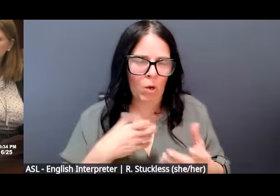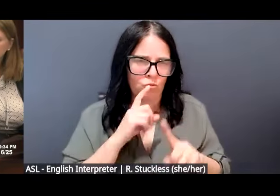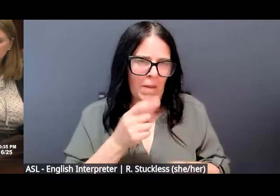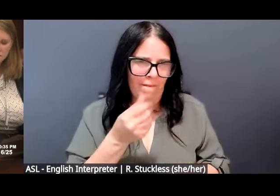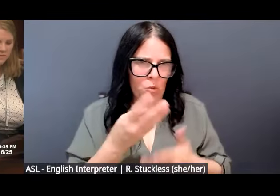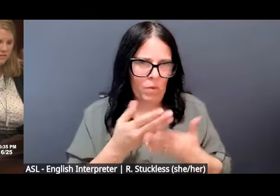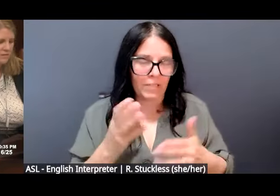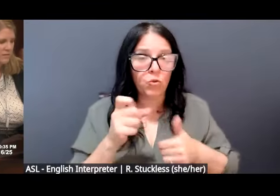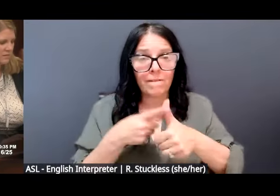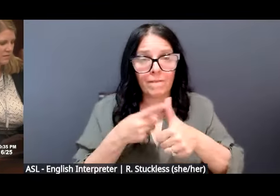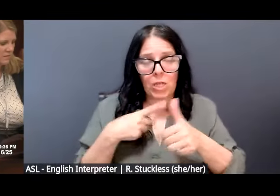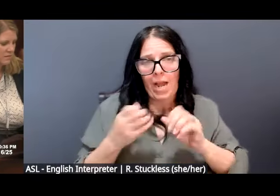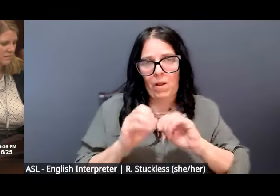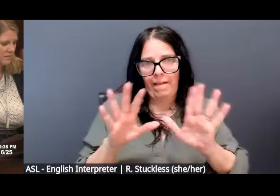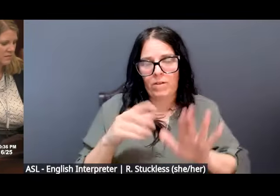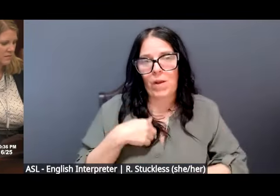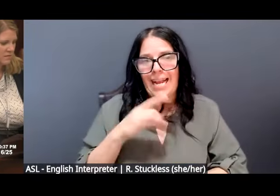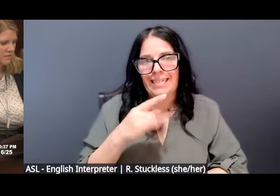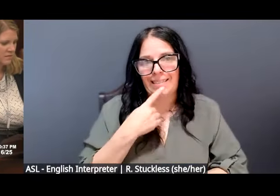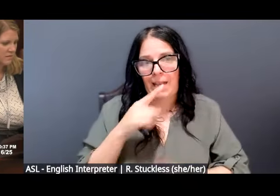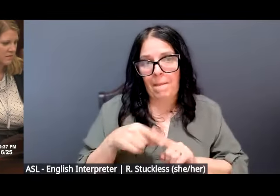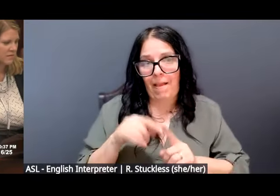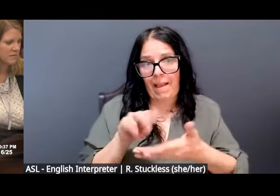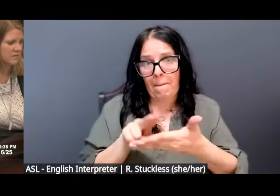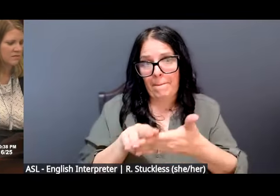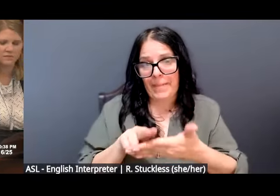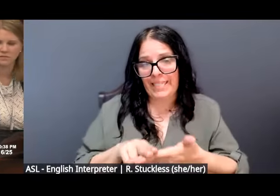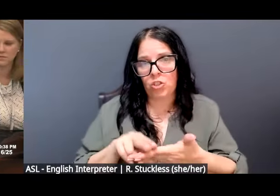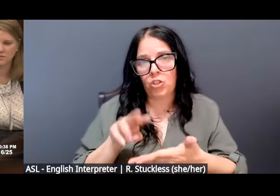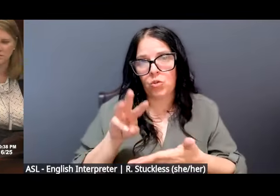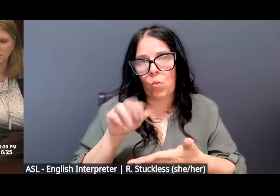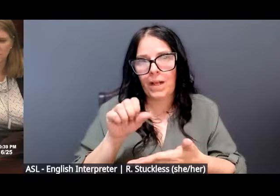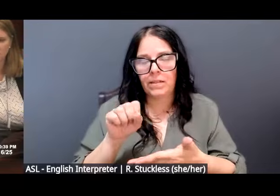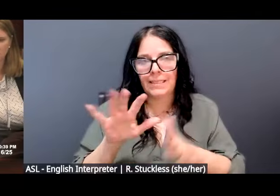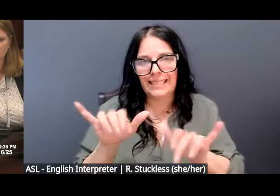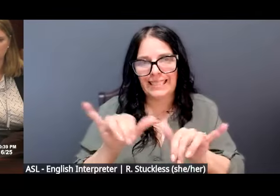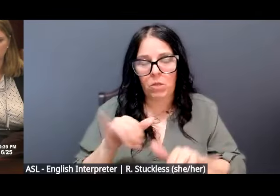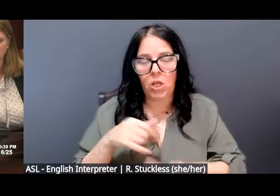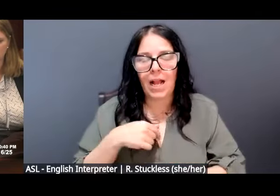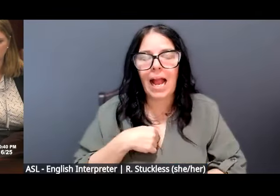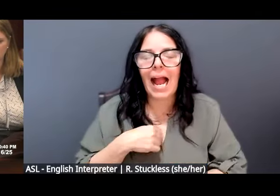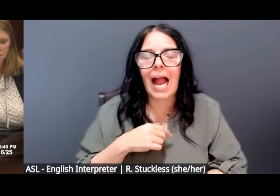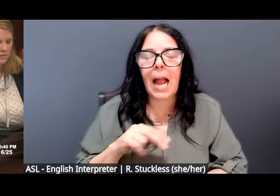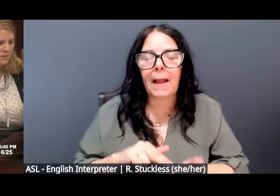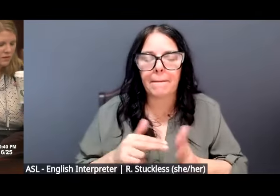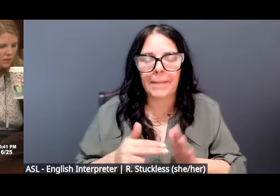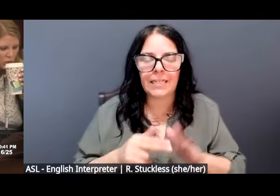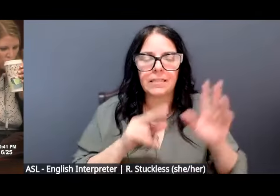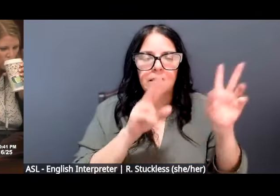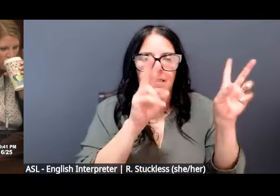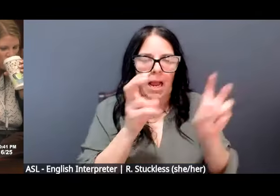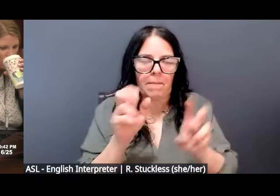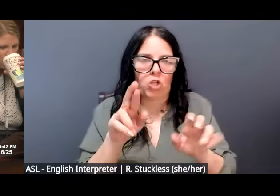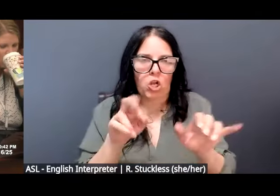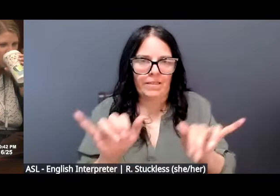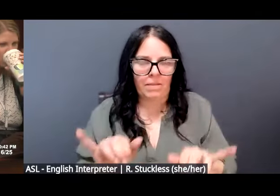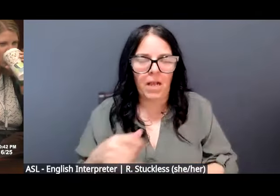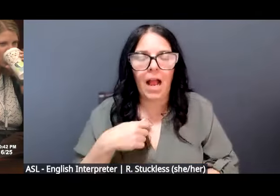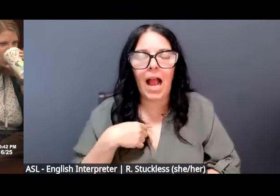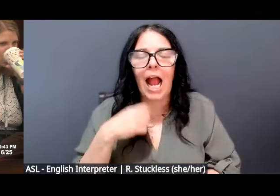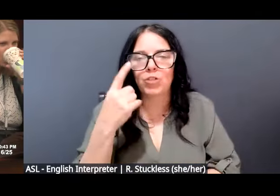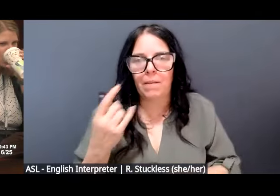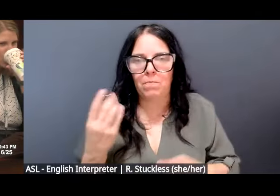when I said about the petition being similar, what I meant is it's covering similar topics. I recognize that it is